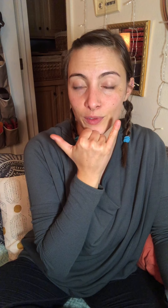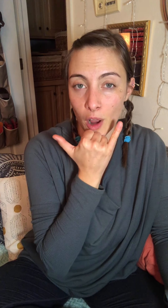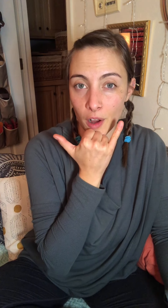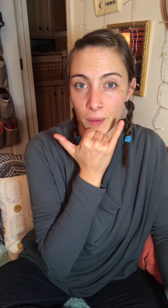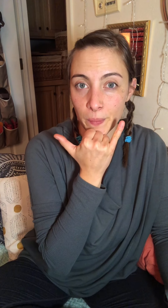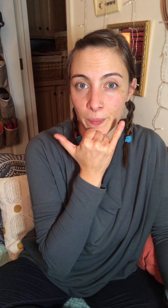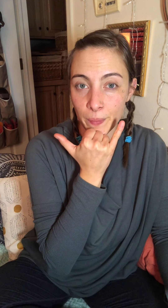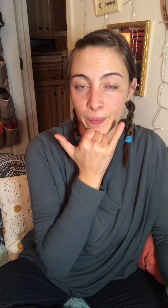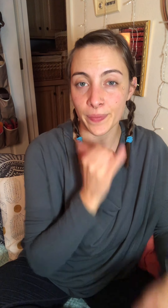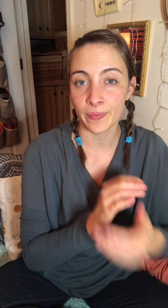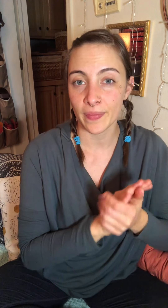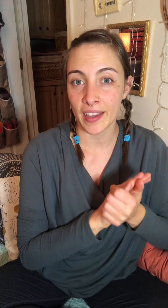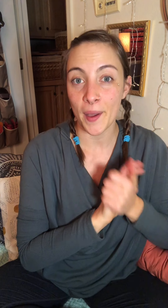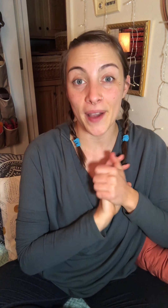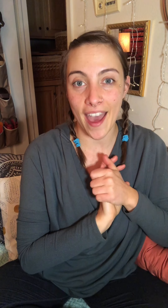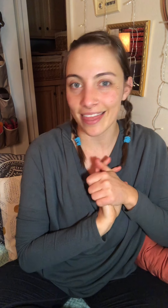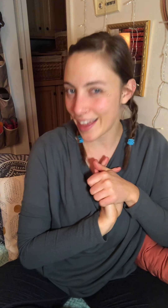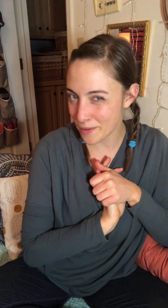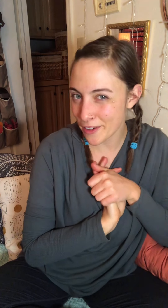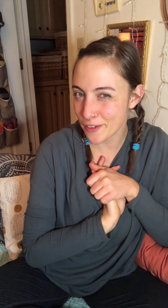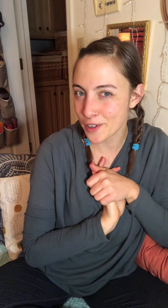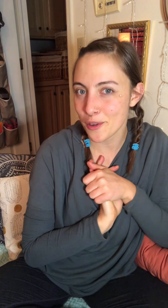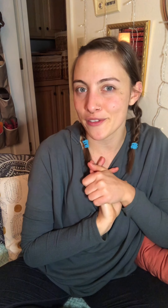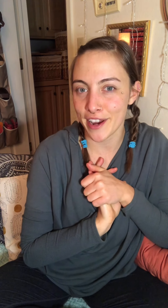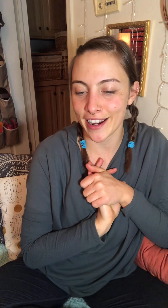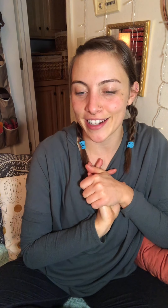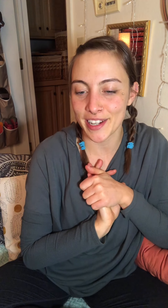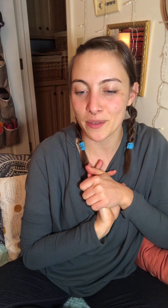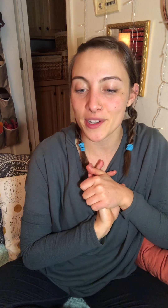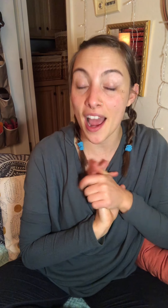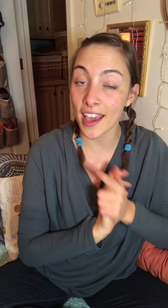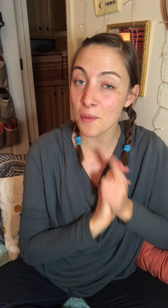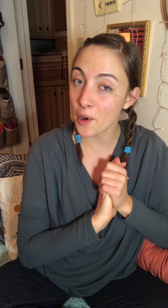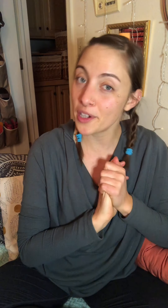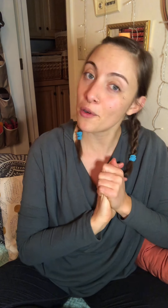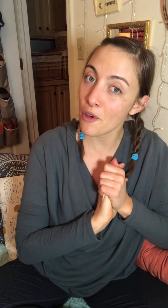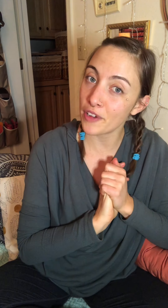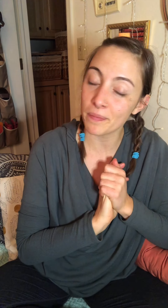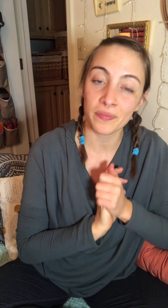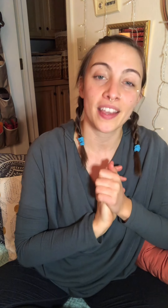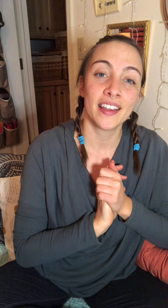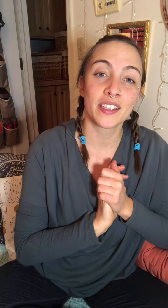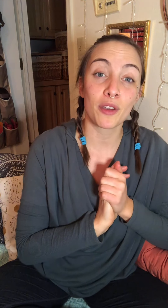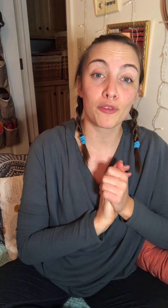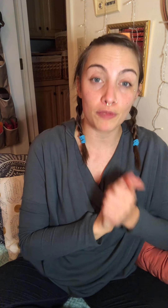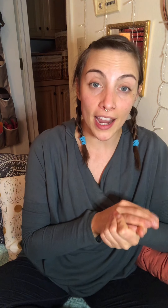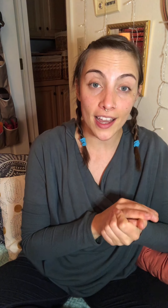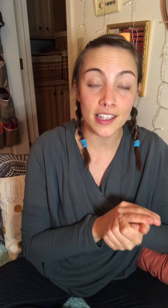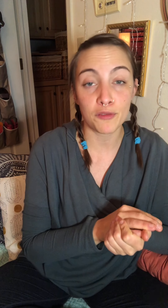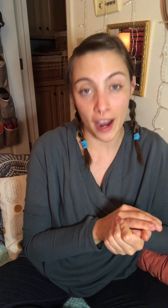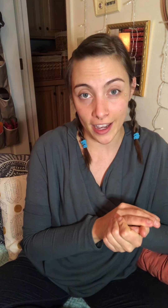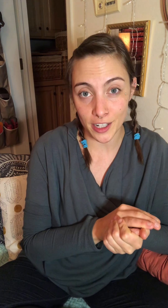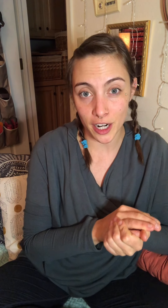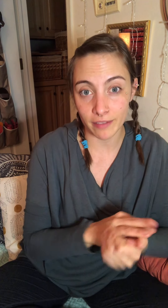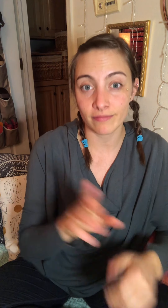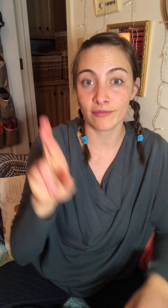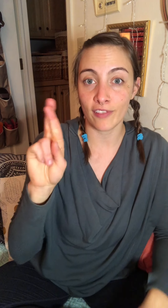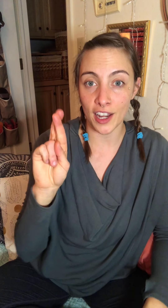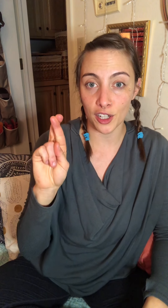Wrong. Okay, then we have a few other variations, which I am going to go over. So we have right as in a right hand turn. Find your